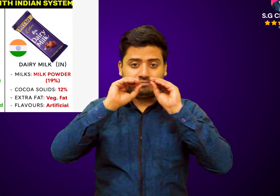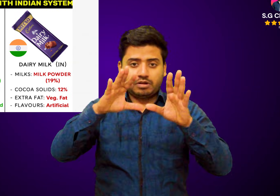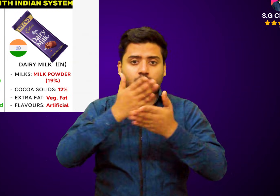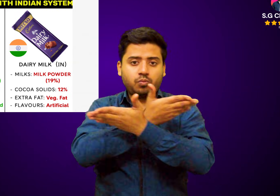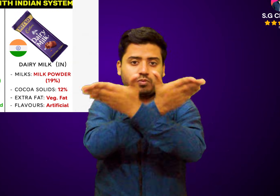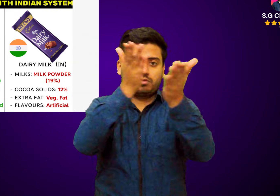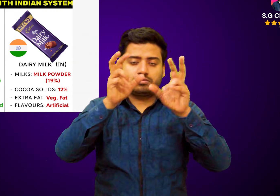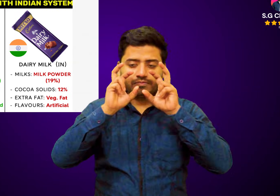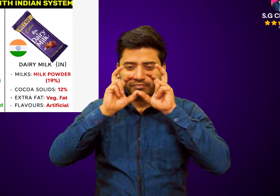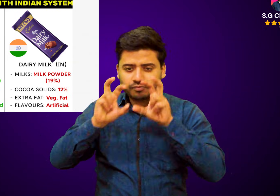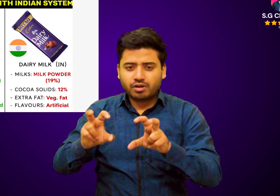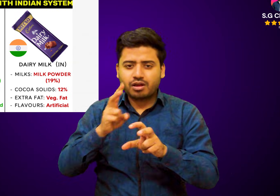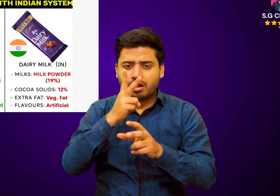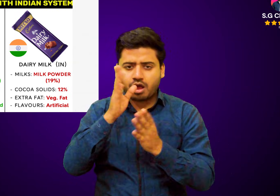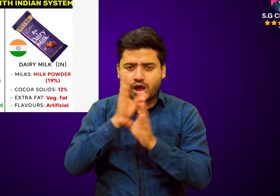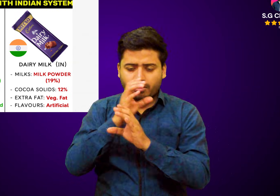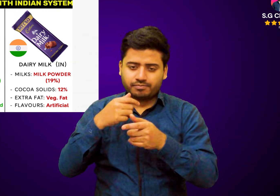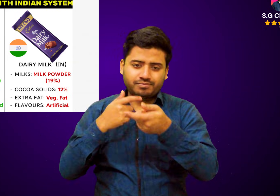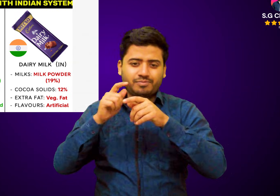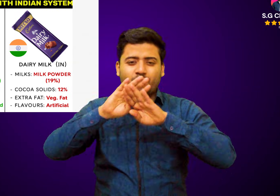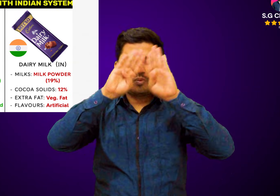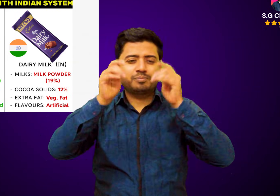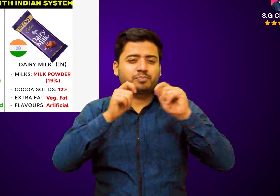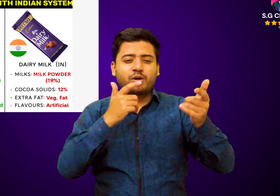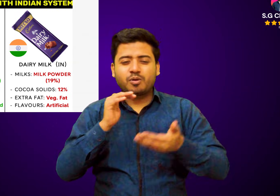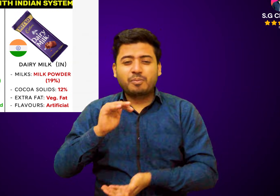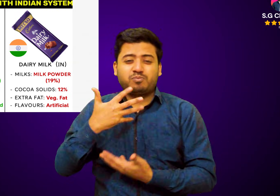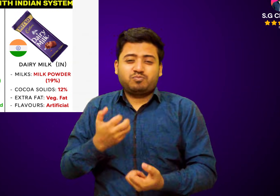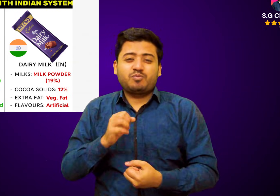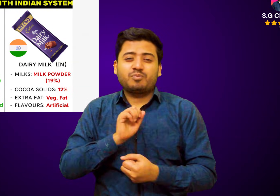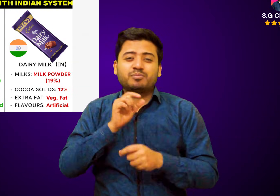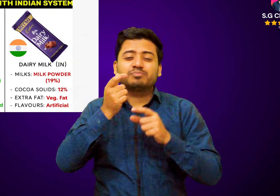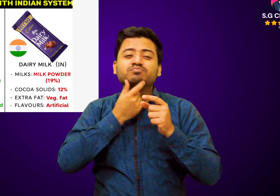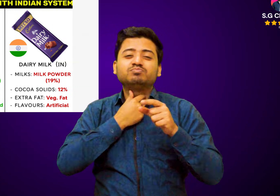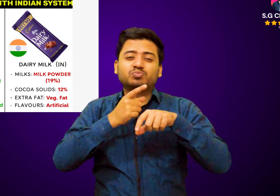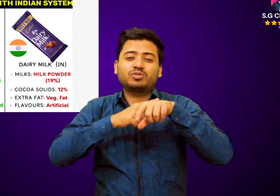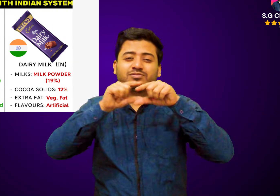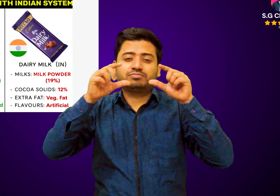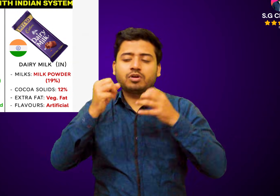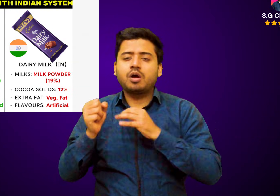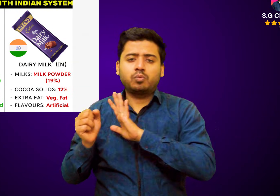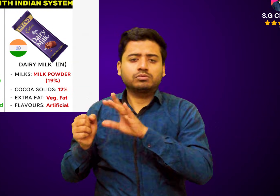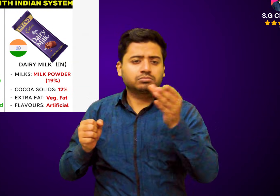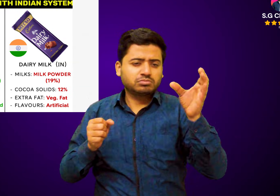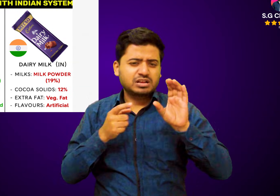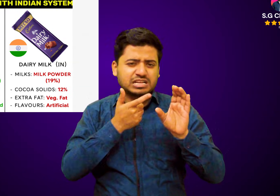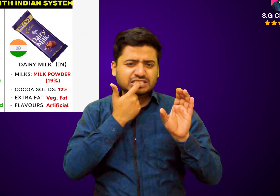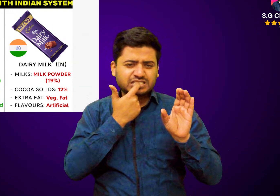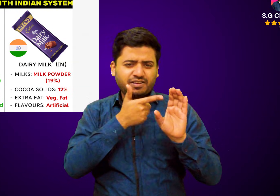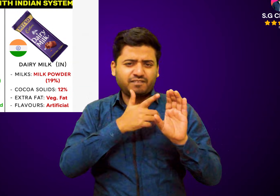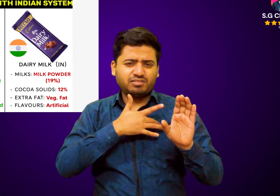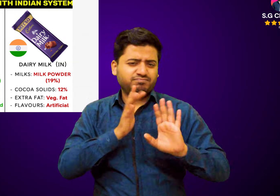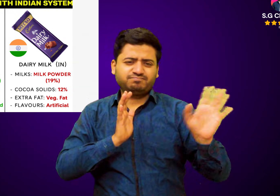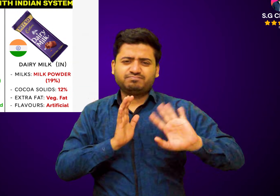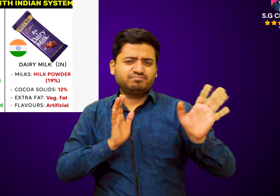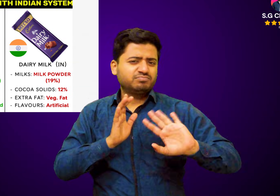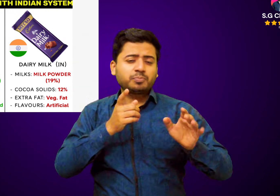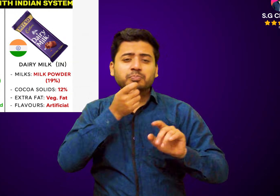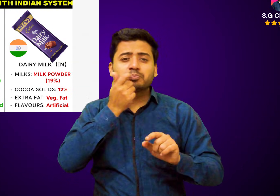on ethically sourced ingredients. Benefits of high cocoa content flavonoids. Dark chocolate, 70% plus